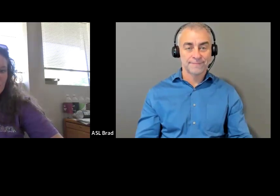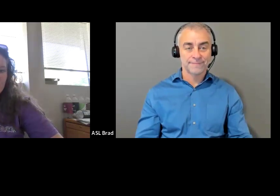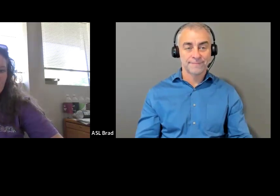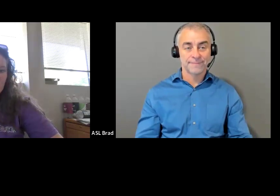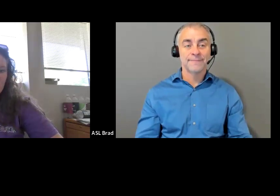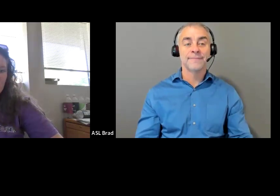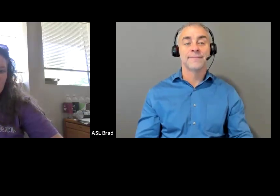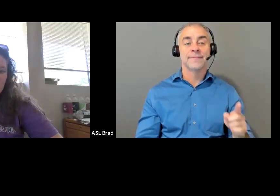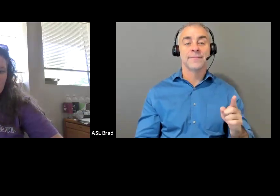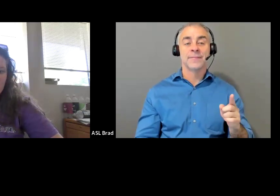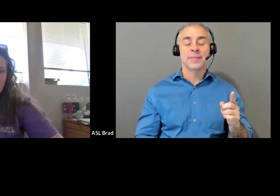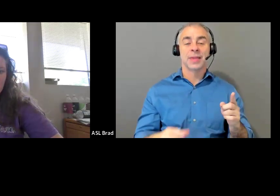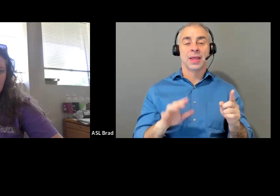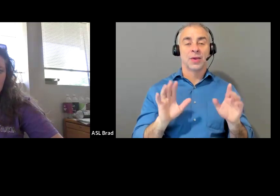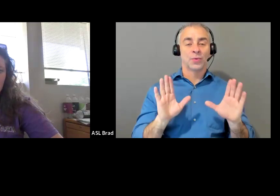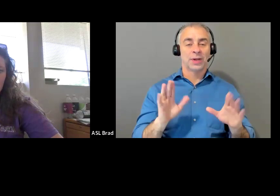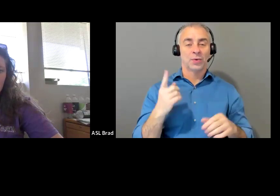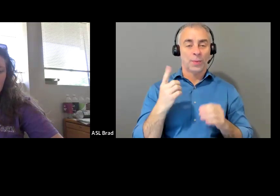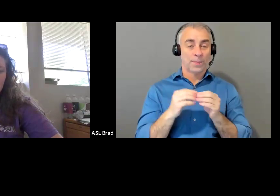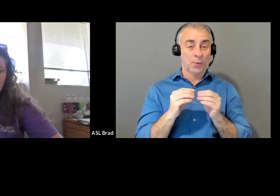I also had one more question.